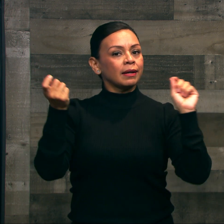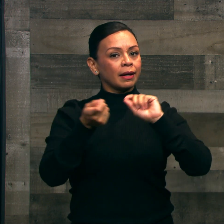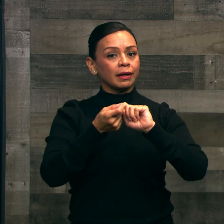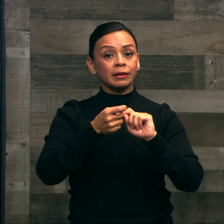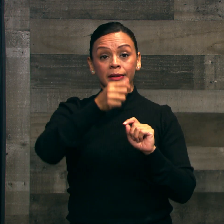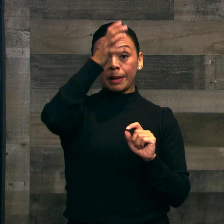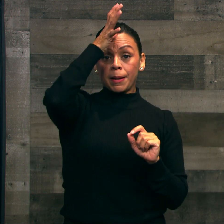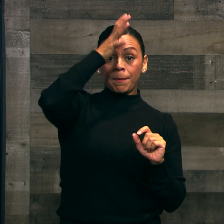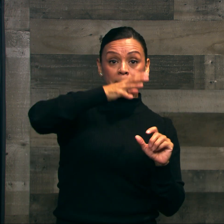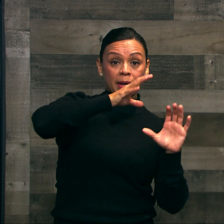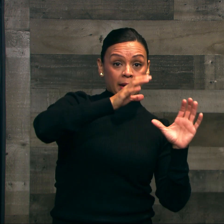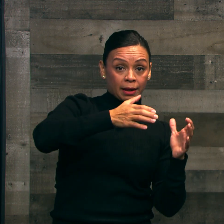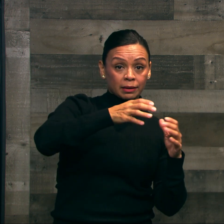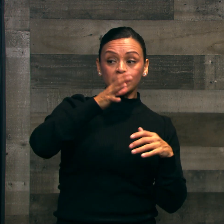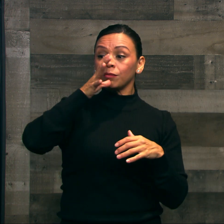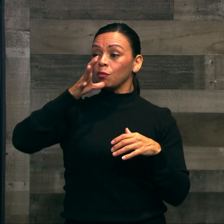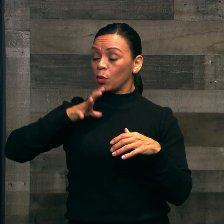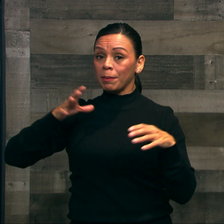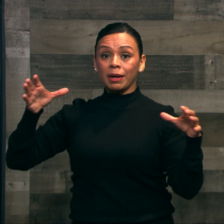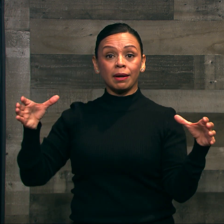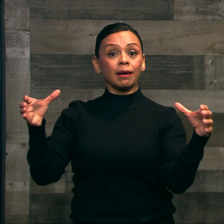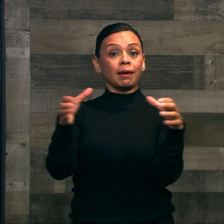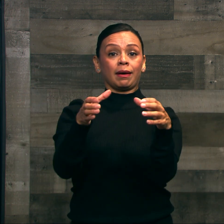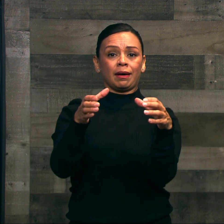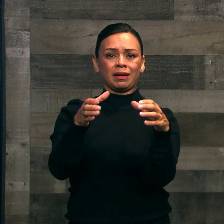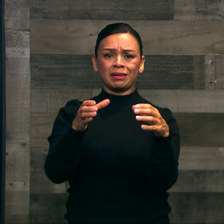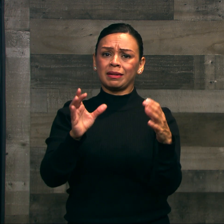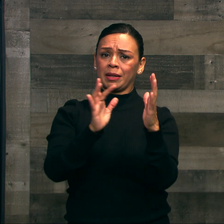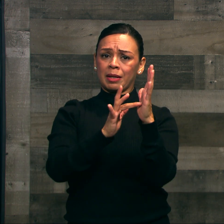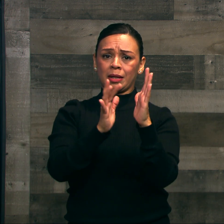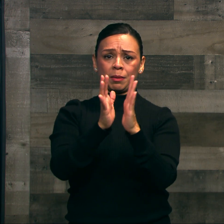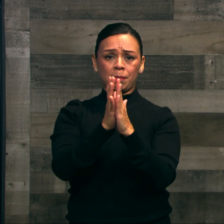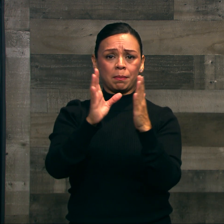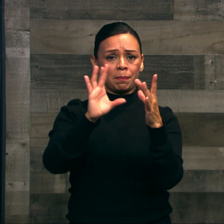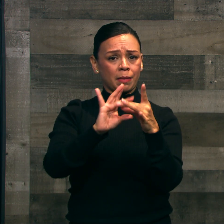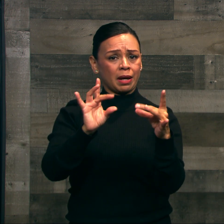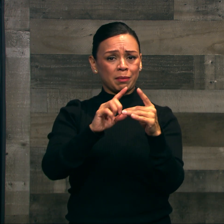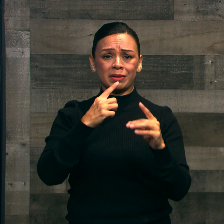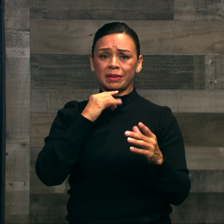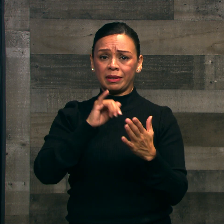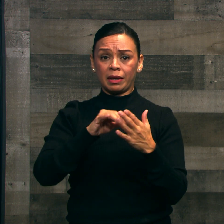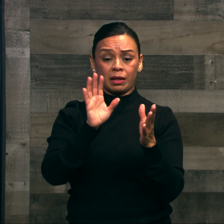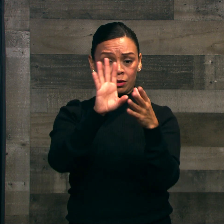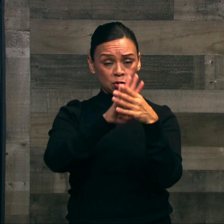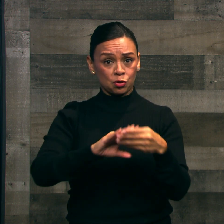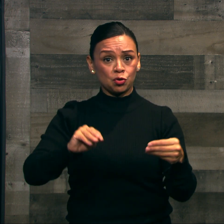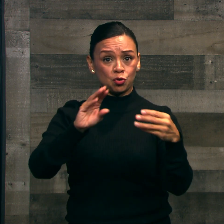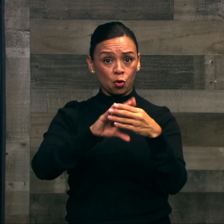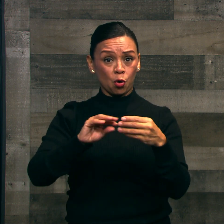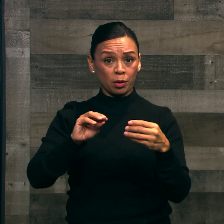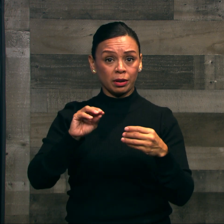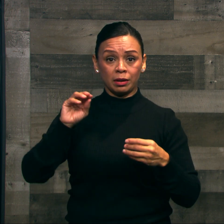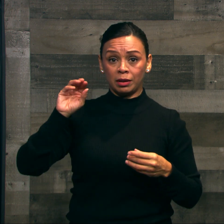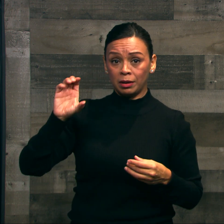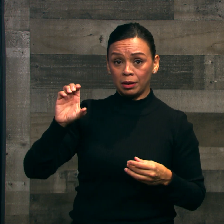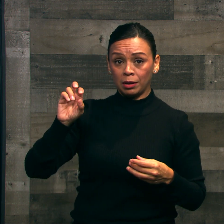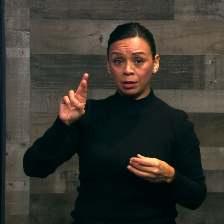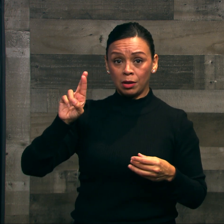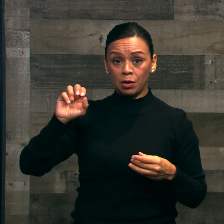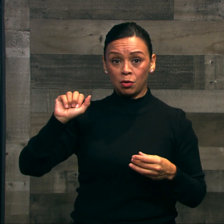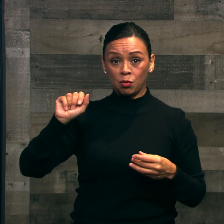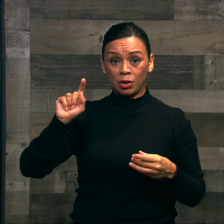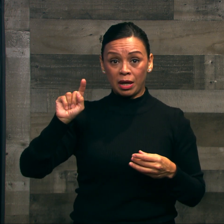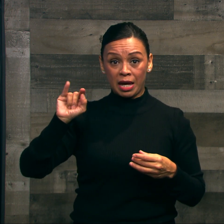missing here? We need to join hands together, men and women, work as the scripture makes clear to